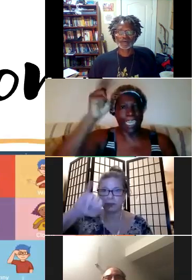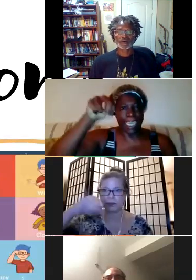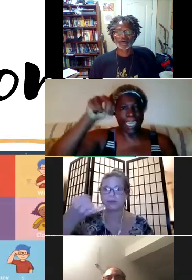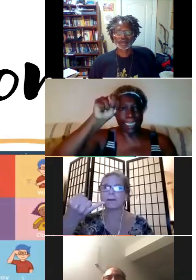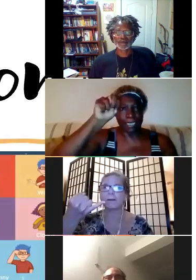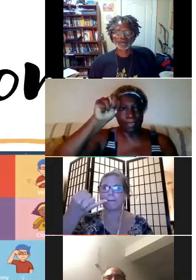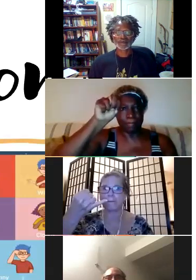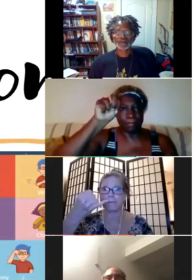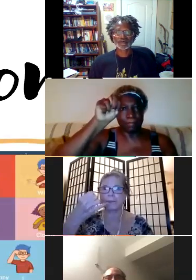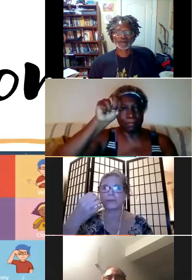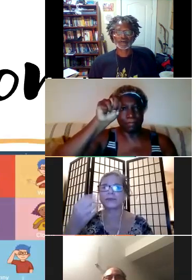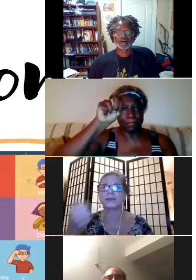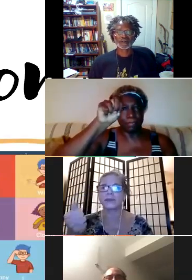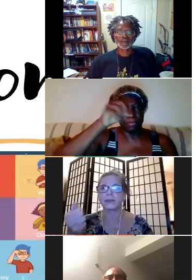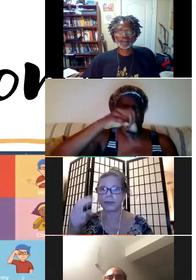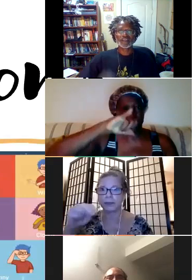Jan.